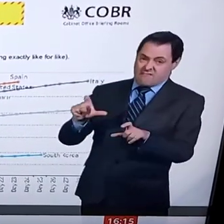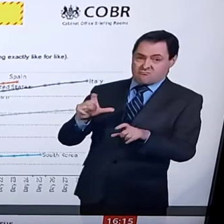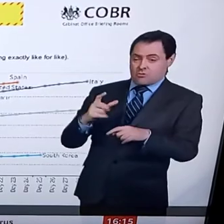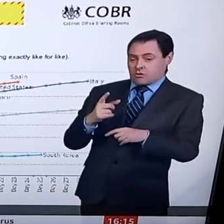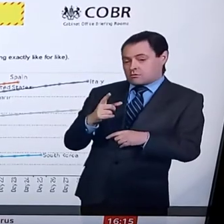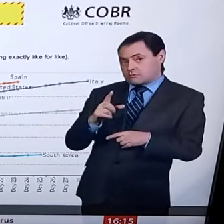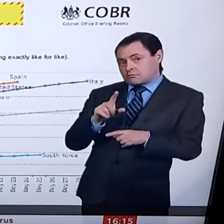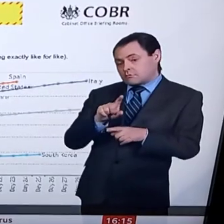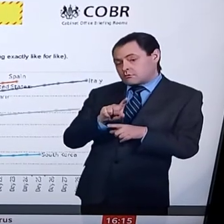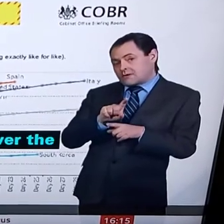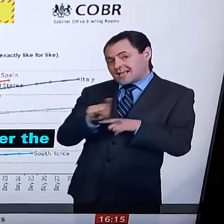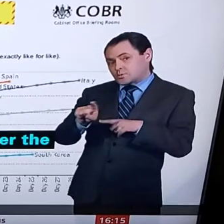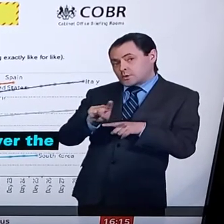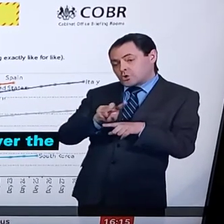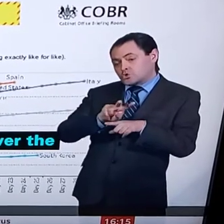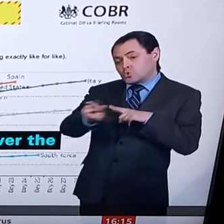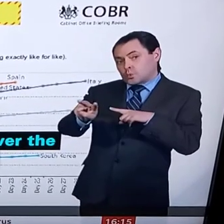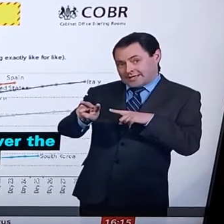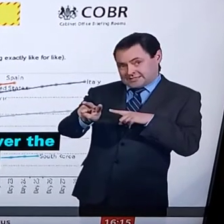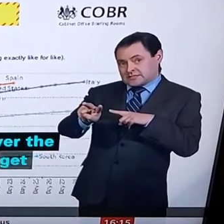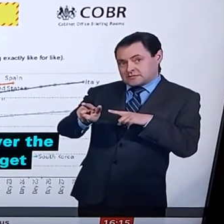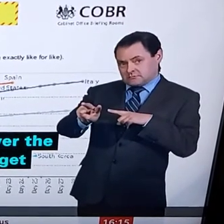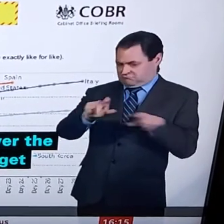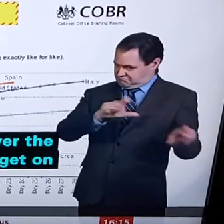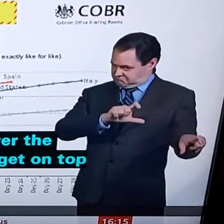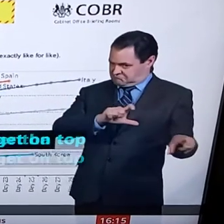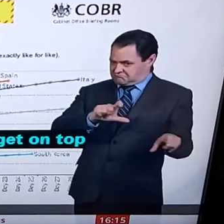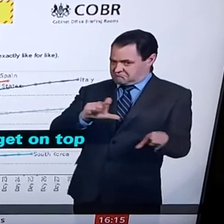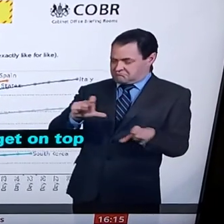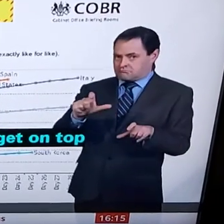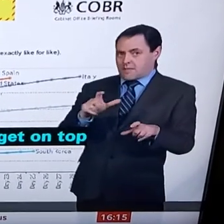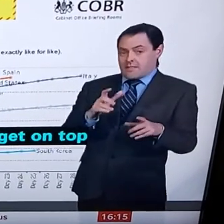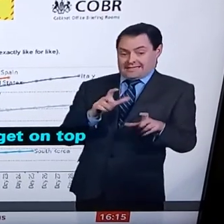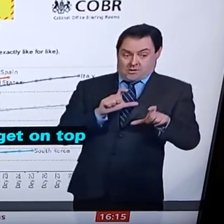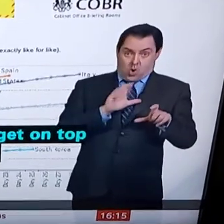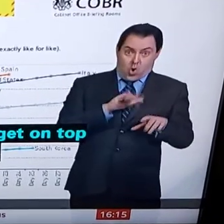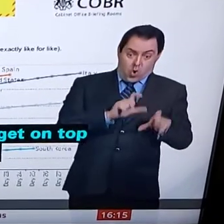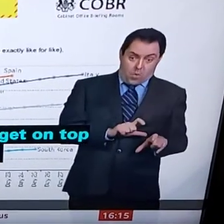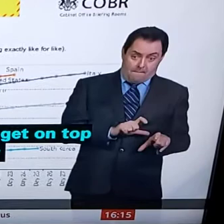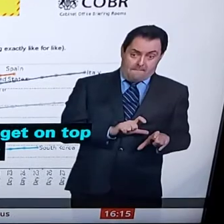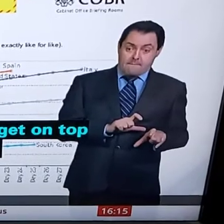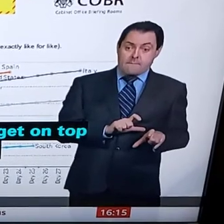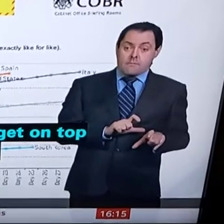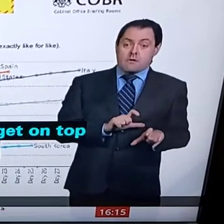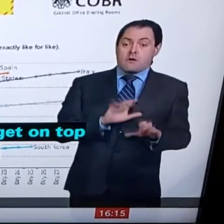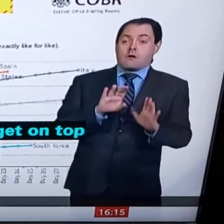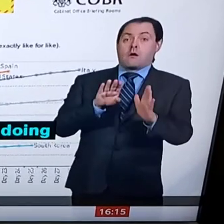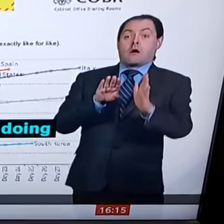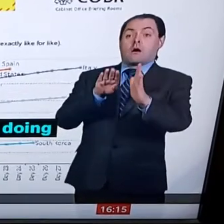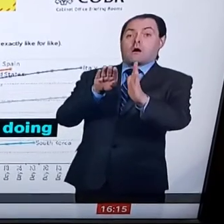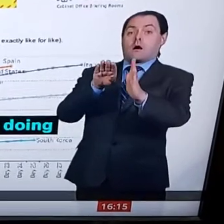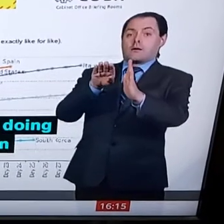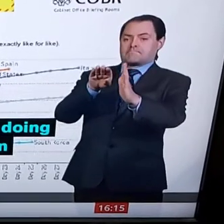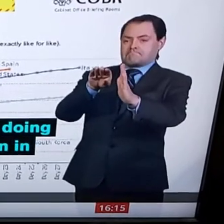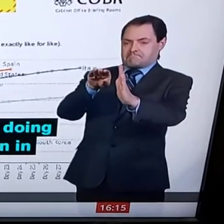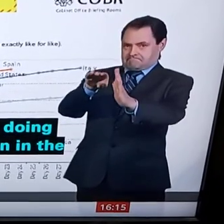top and stop this virus. And by doing that, we will see a reduction in the number of deaths.